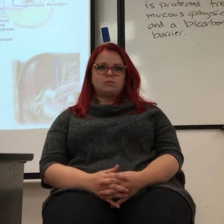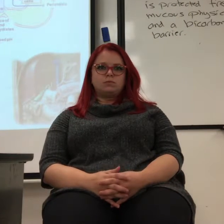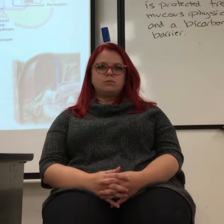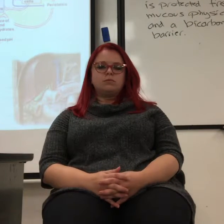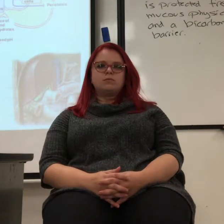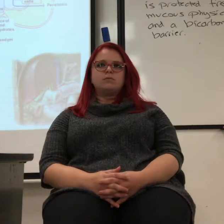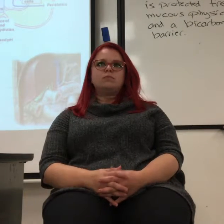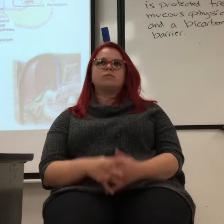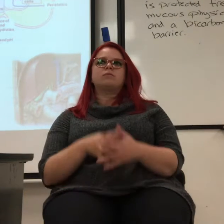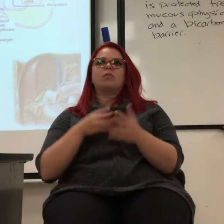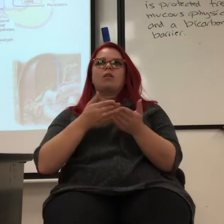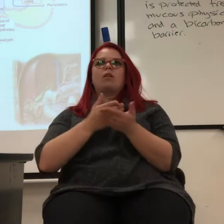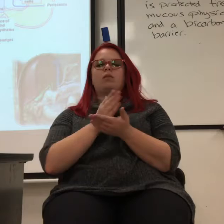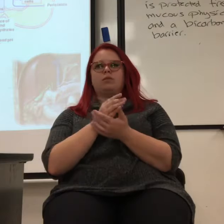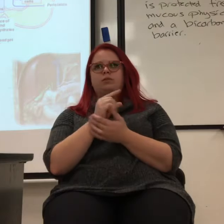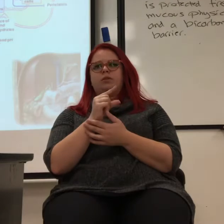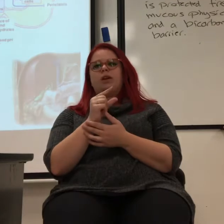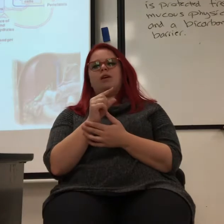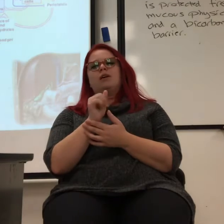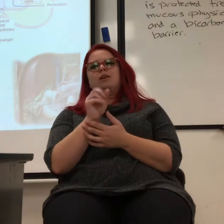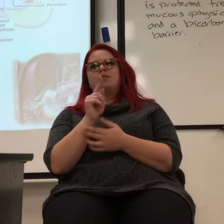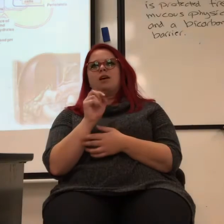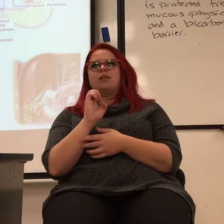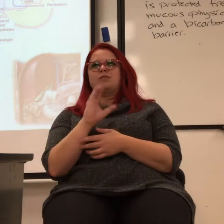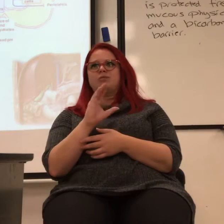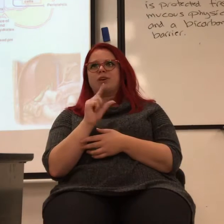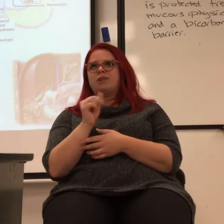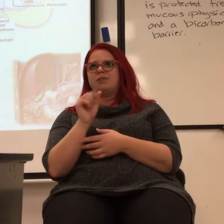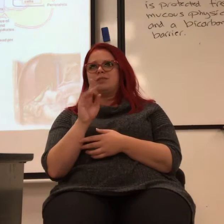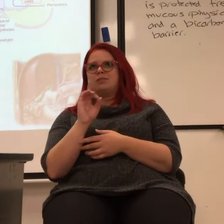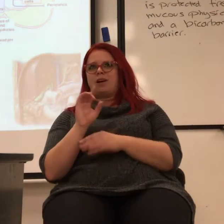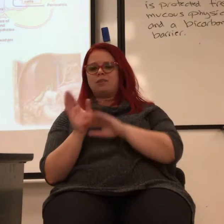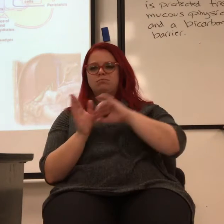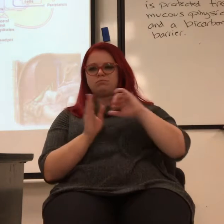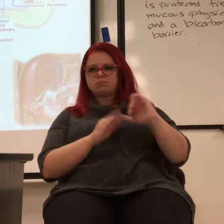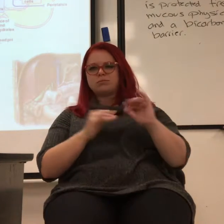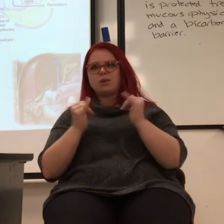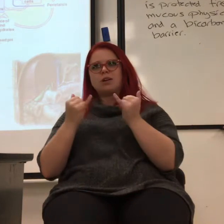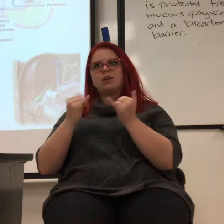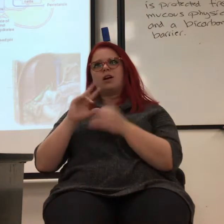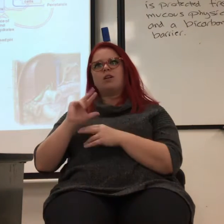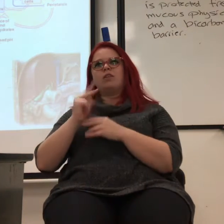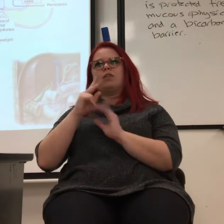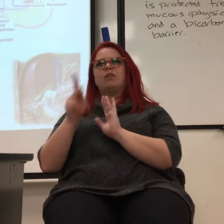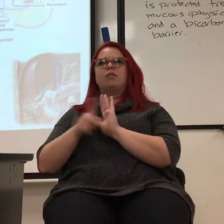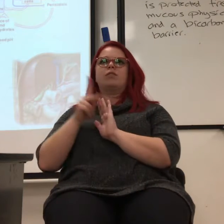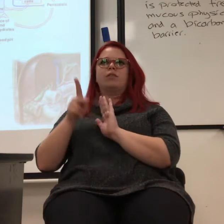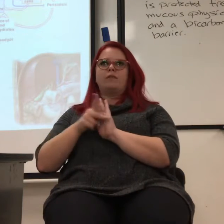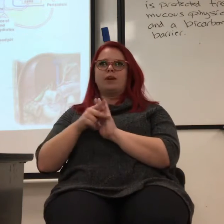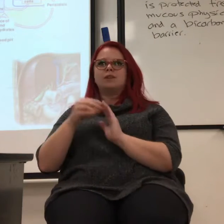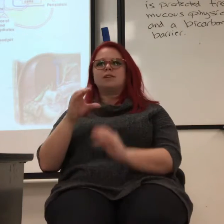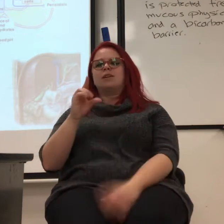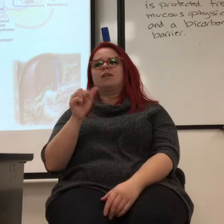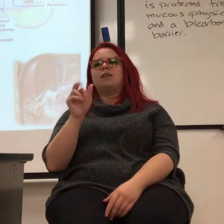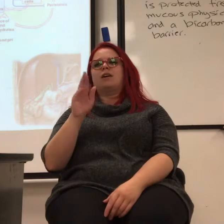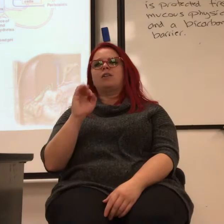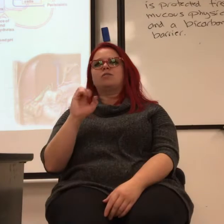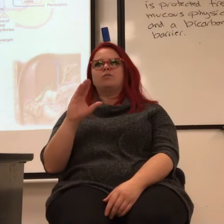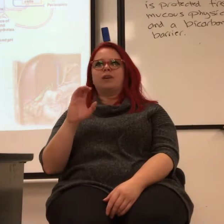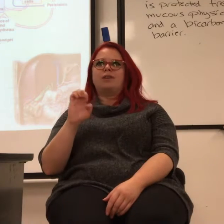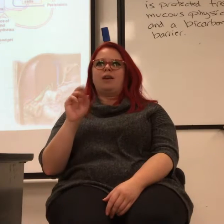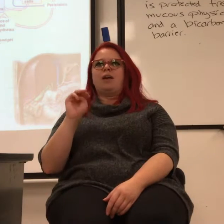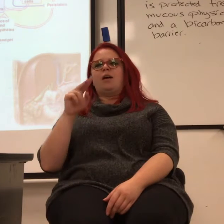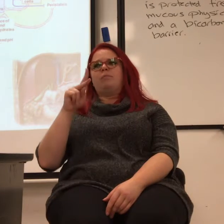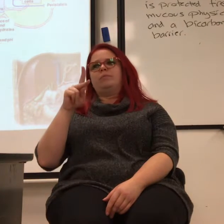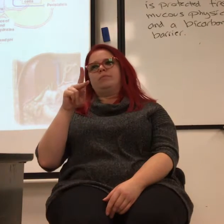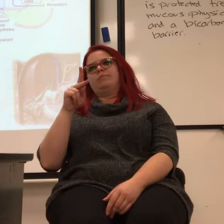All right, so we looked at the gastric gland, and now let's talk about the third phase, gastric emptying, or the intestinal phase. All right, and